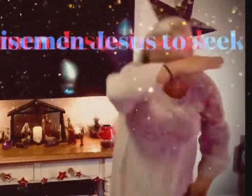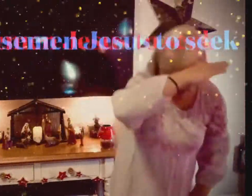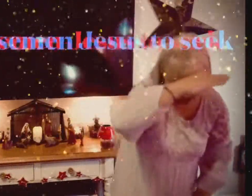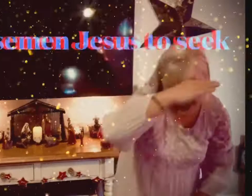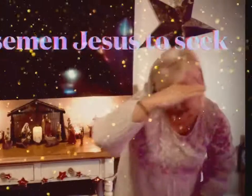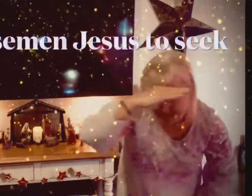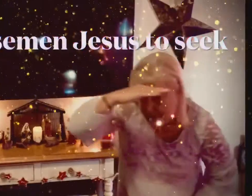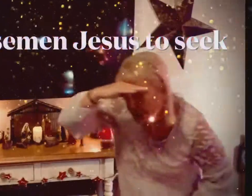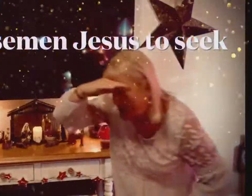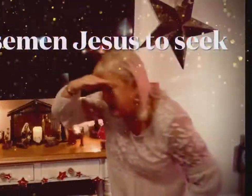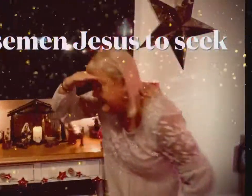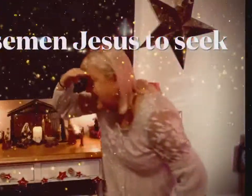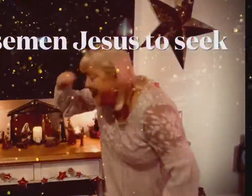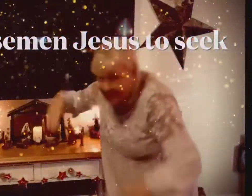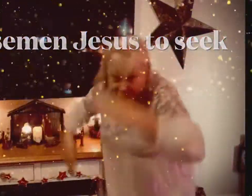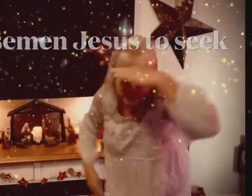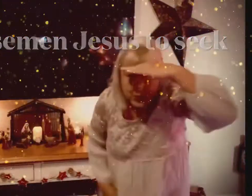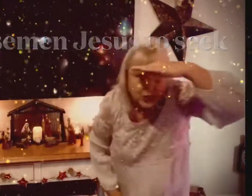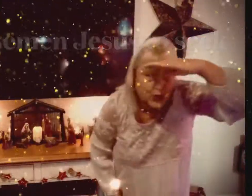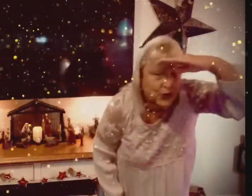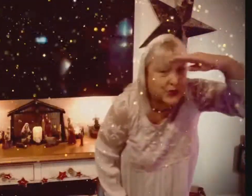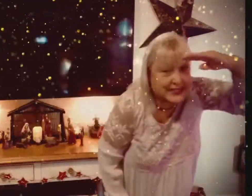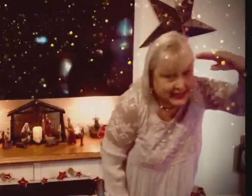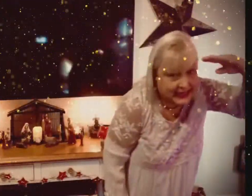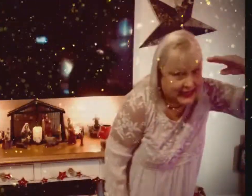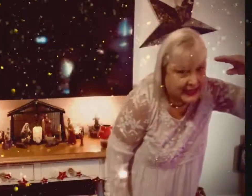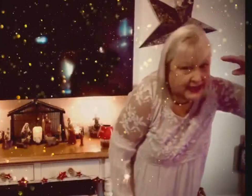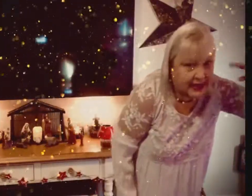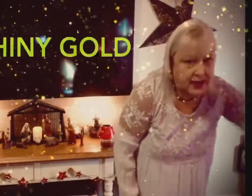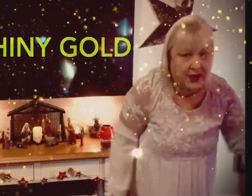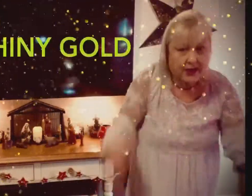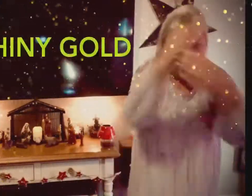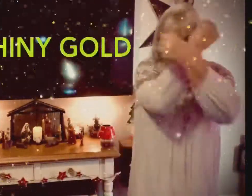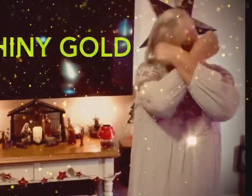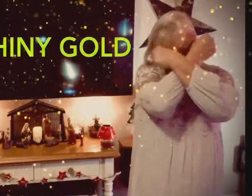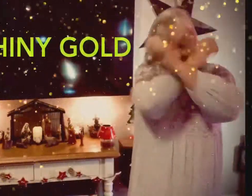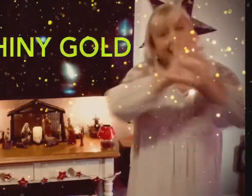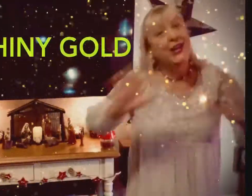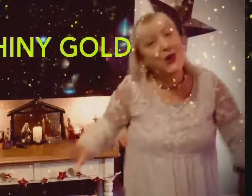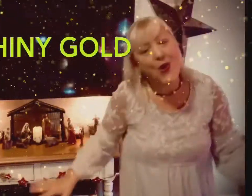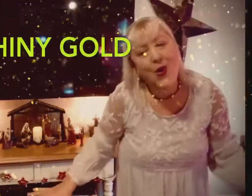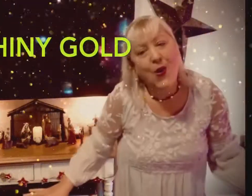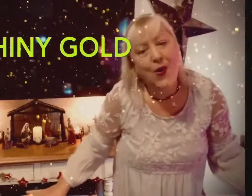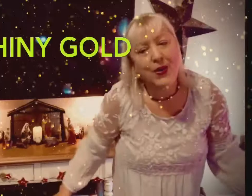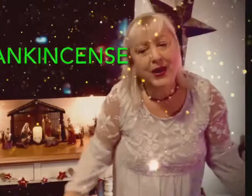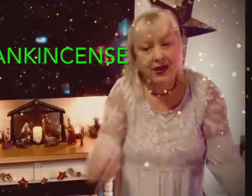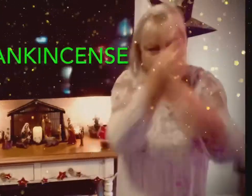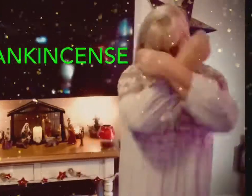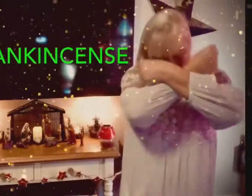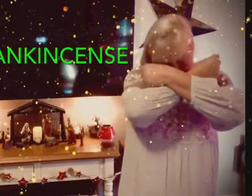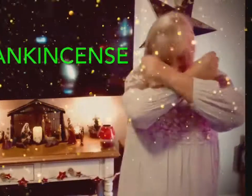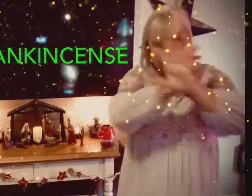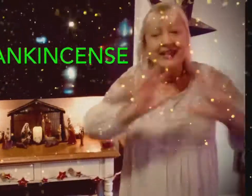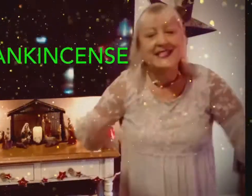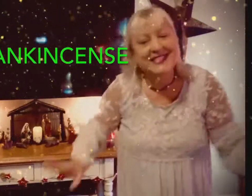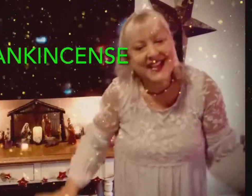man Jesus to seek. No shiny gold or frankincense,